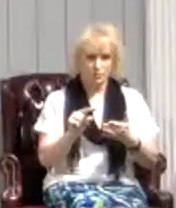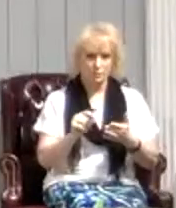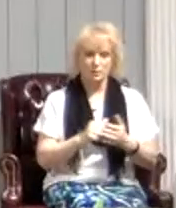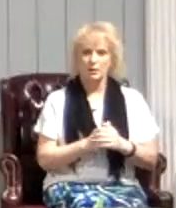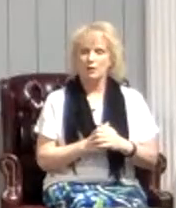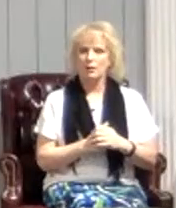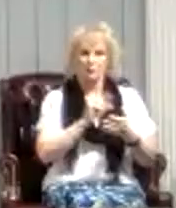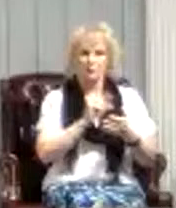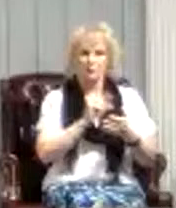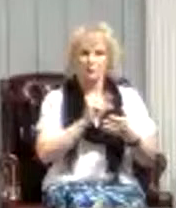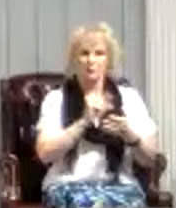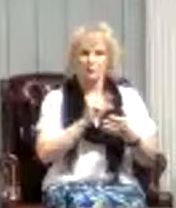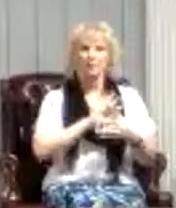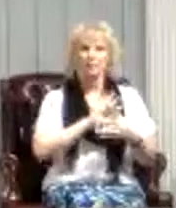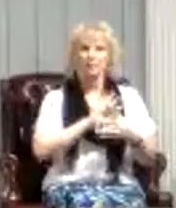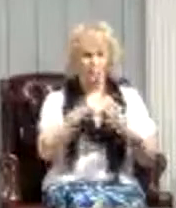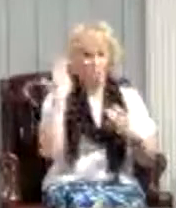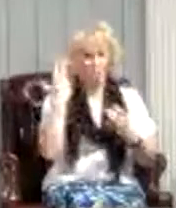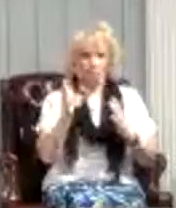Now,